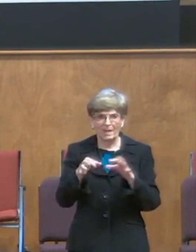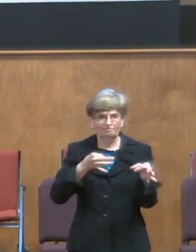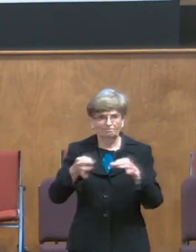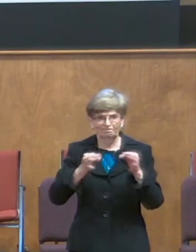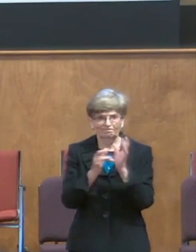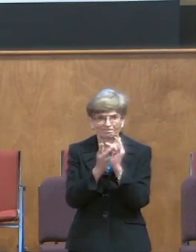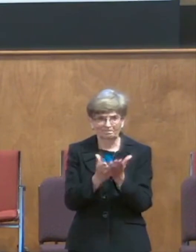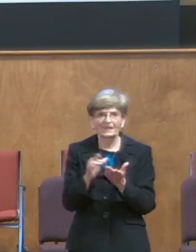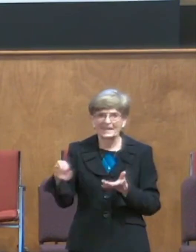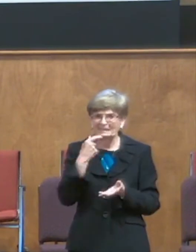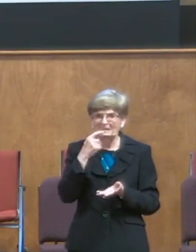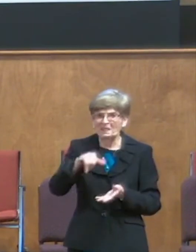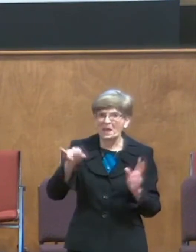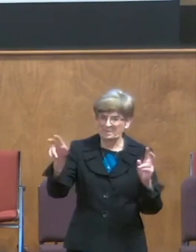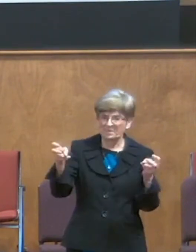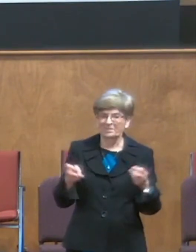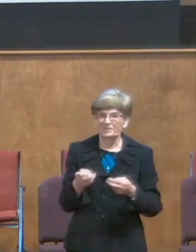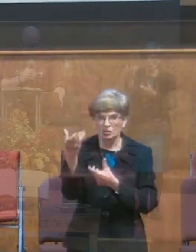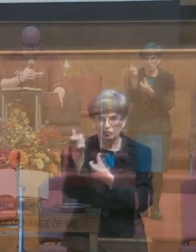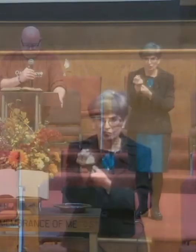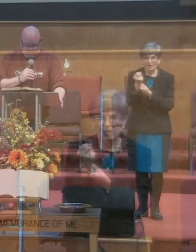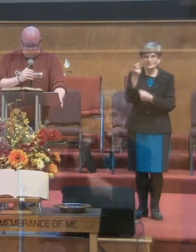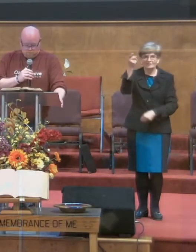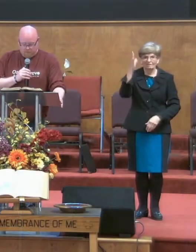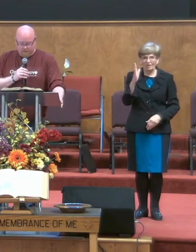It's trust in God.